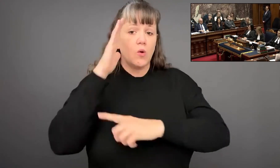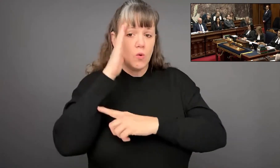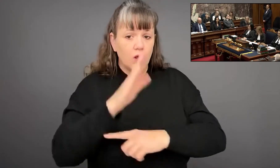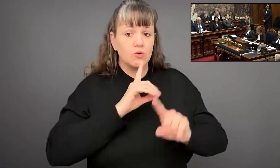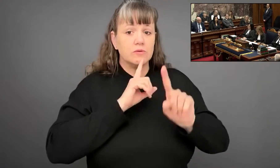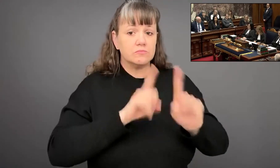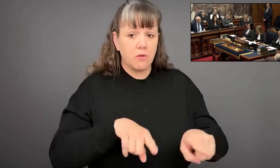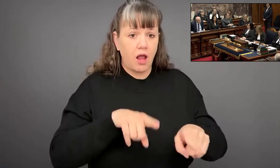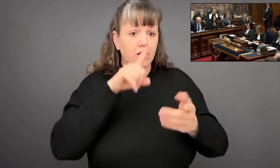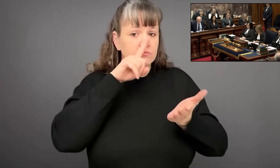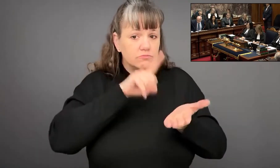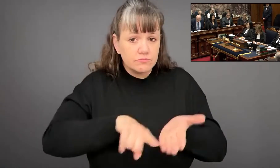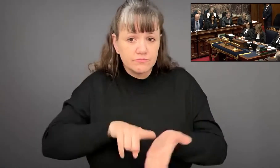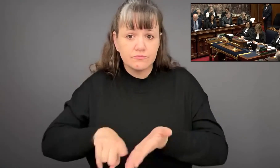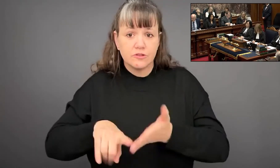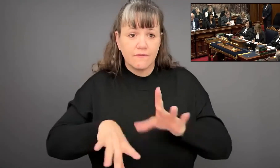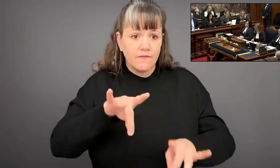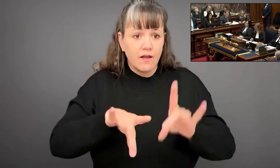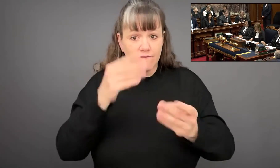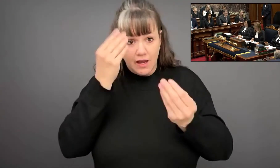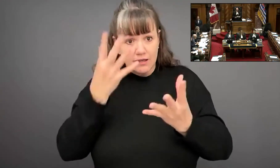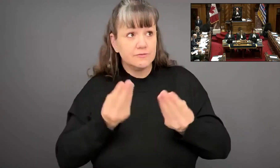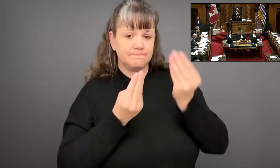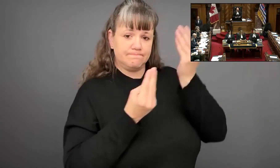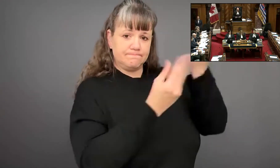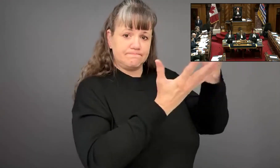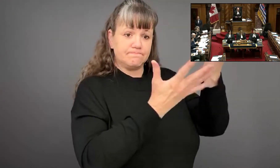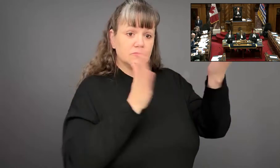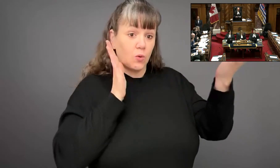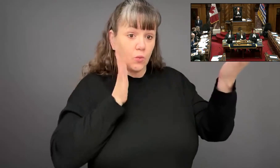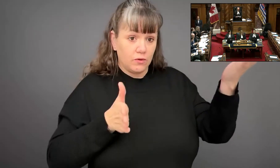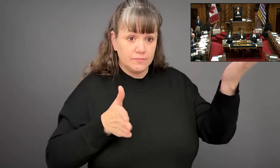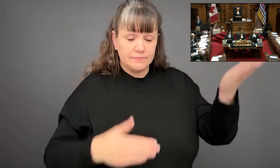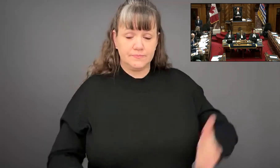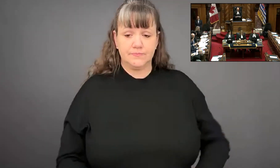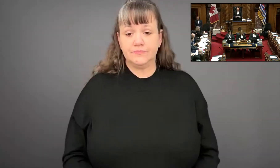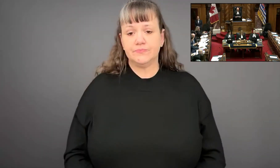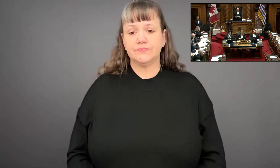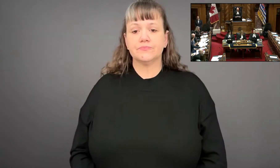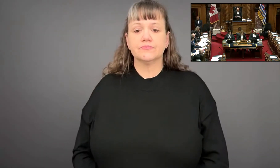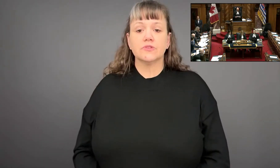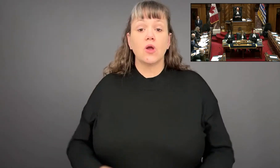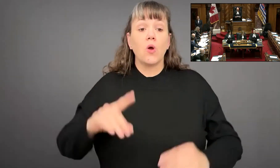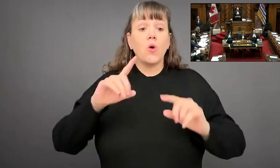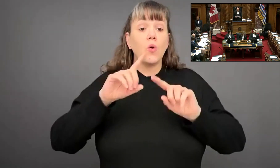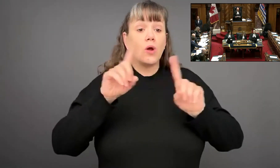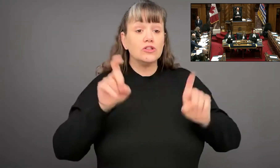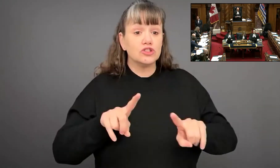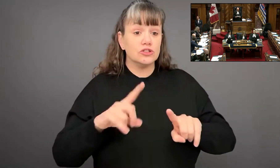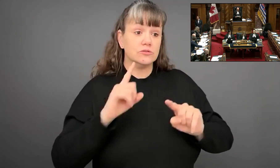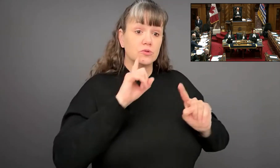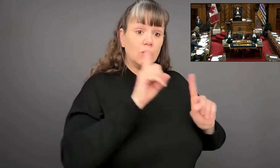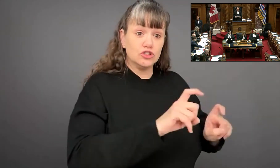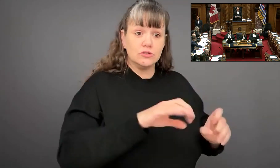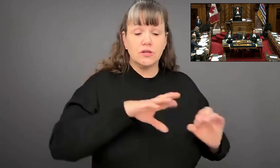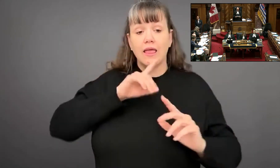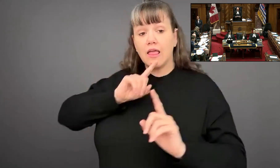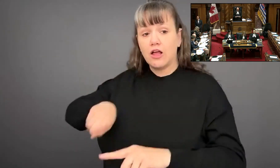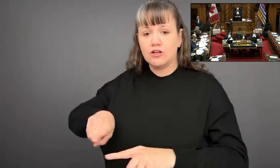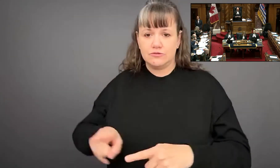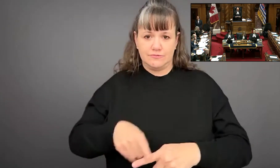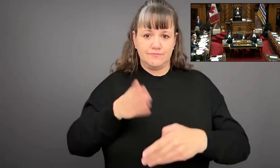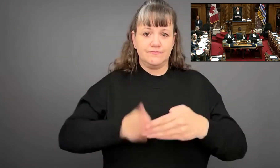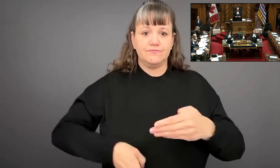The bell ends the question period. Honourable members, I have the honour to table 3 reports from the Registrar